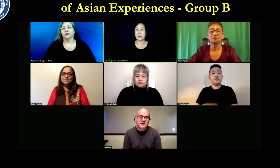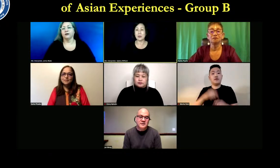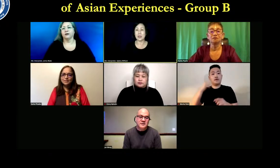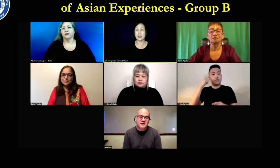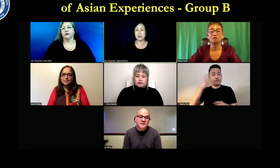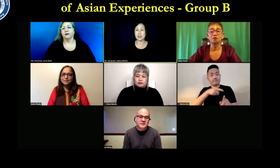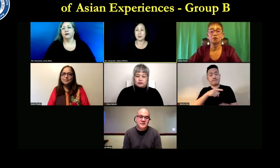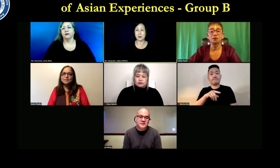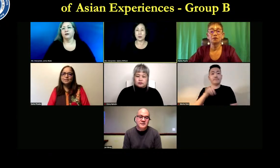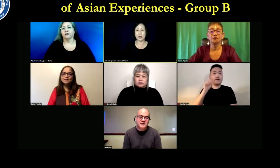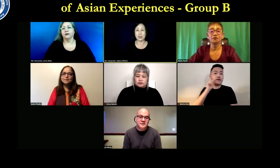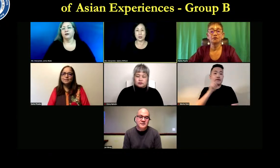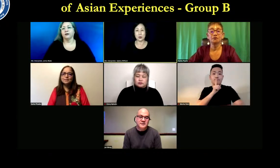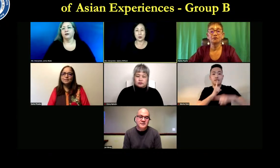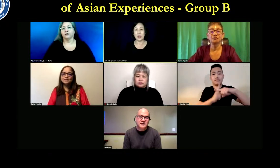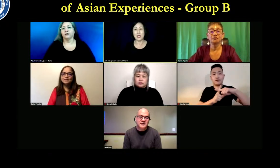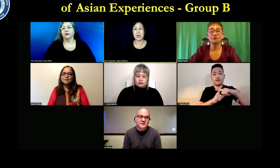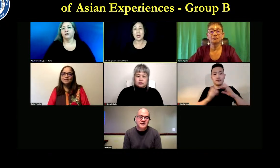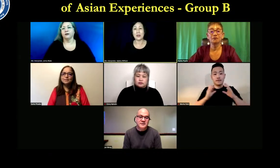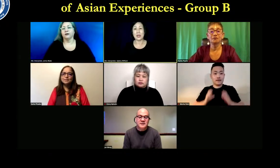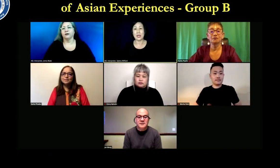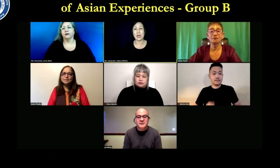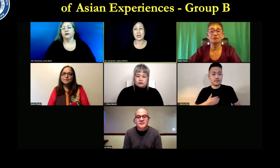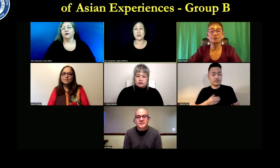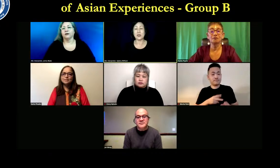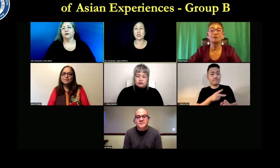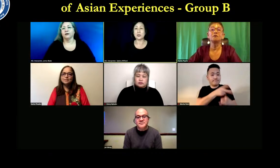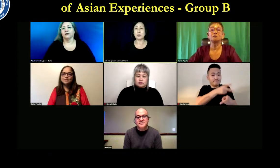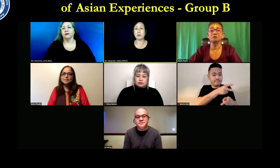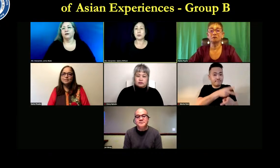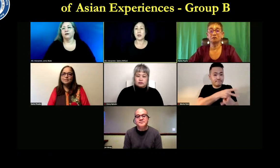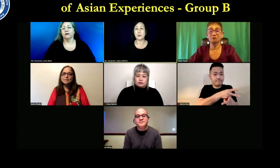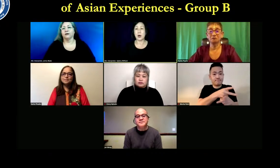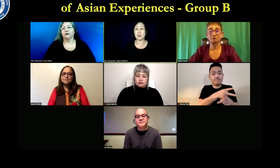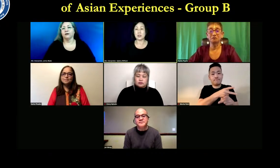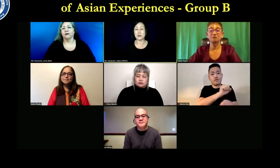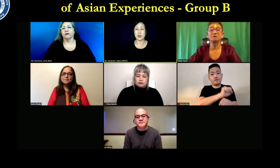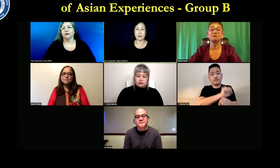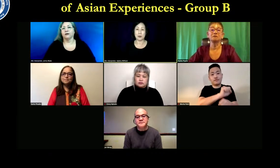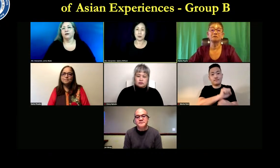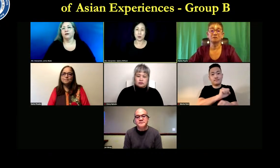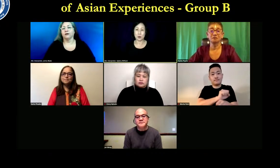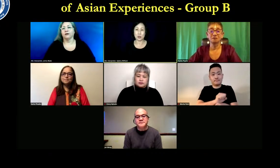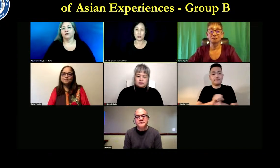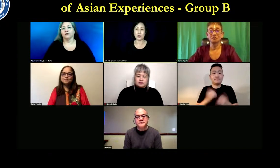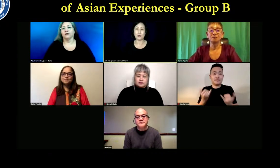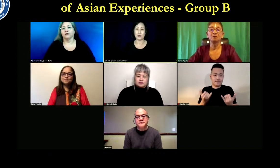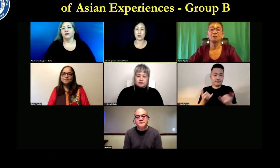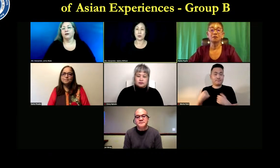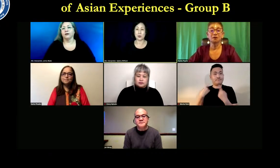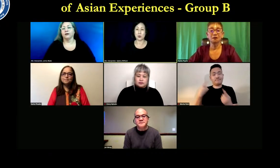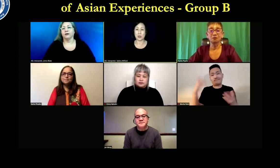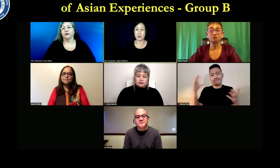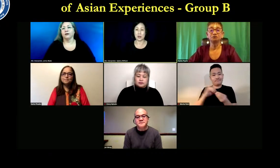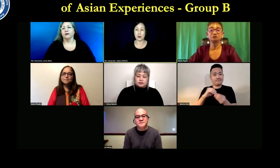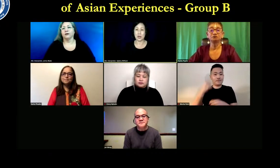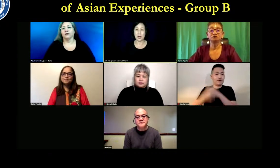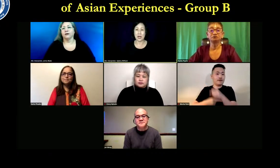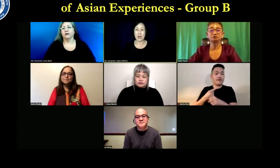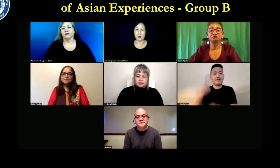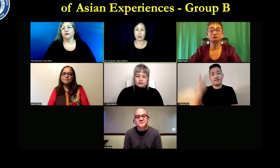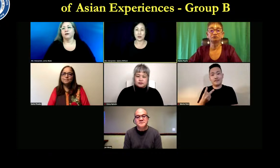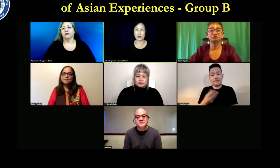And that company, let me explain what they do. It's a very deaf positive approach with deaf people working